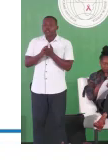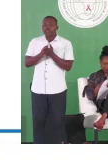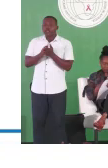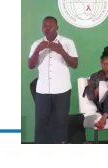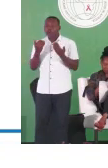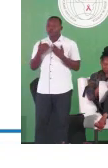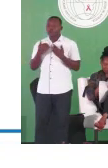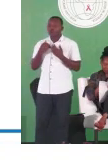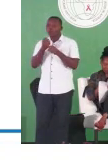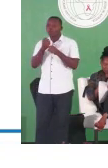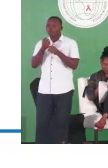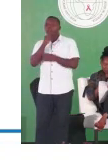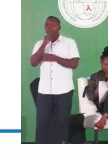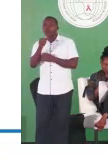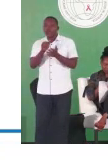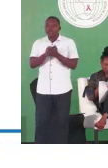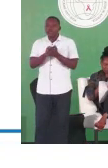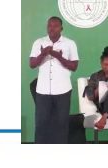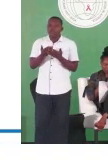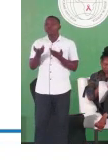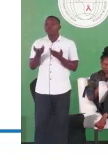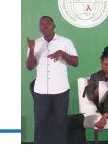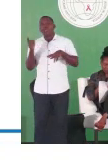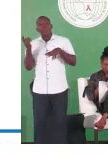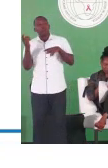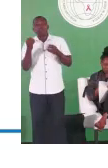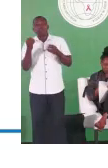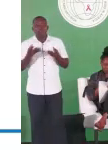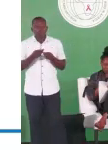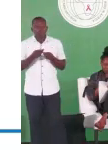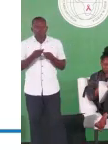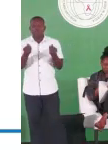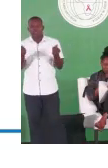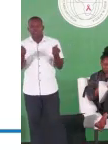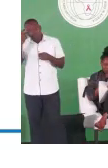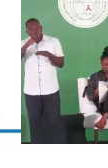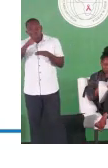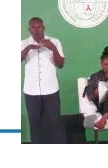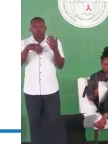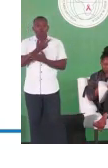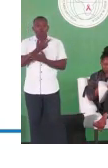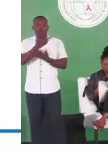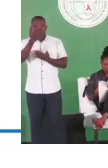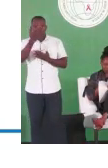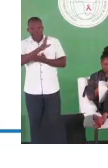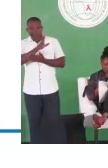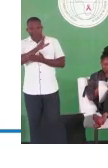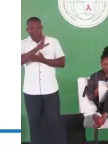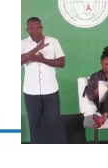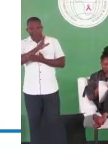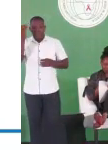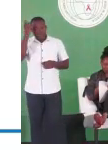ensure that there's syphilis treatment, antiviral treatment for HIV, antiviral prophylaxis for hepatitis